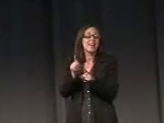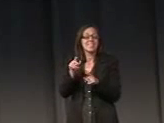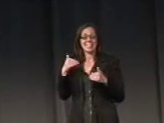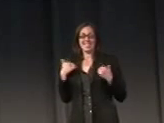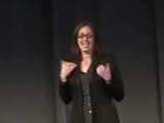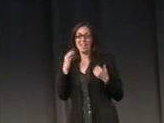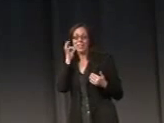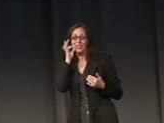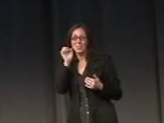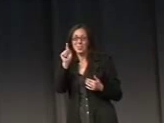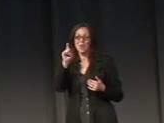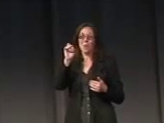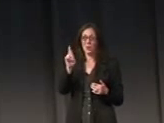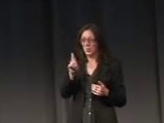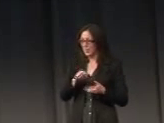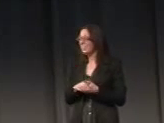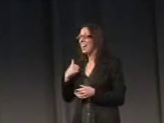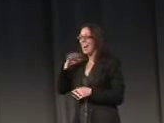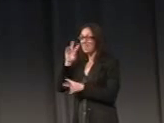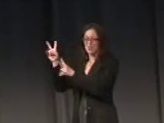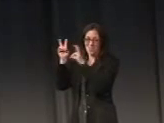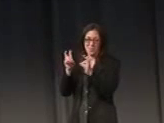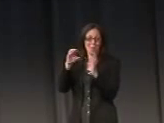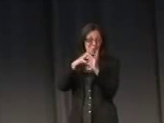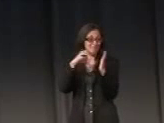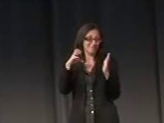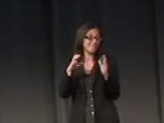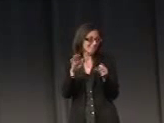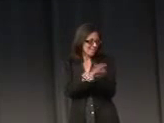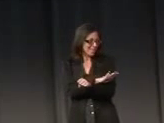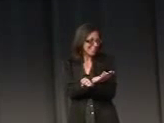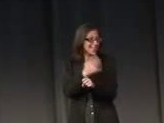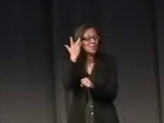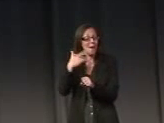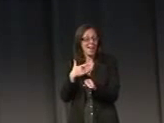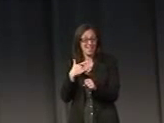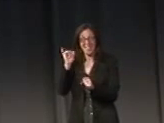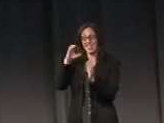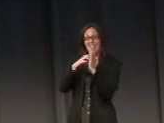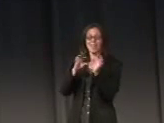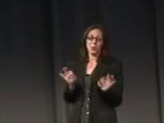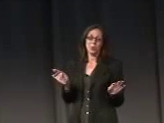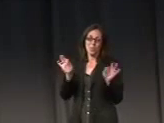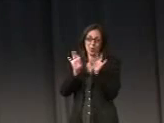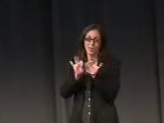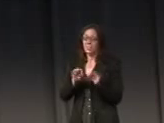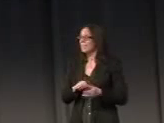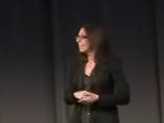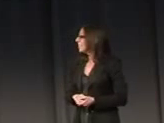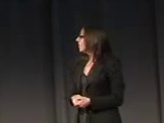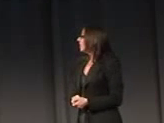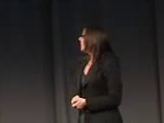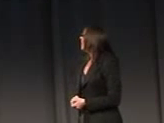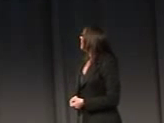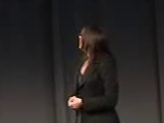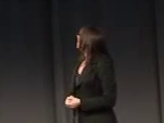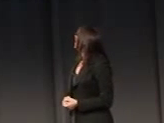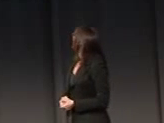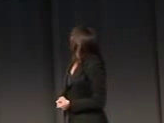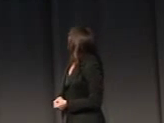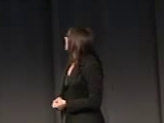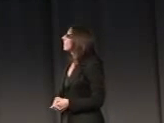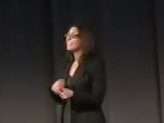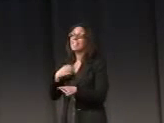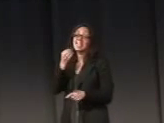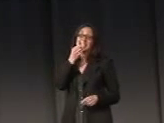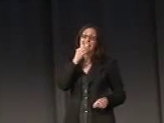quote this passage in its entirety because I think it's worth it. Eating Chips